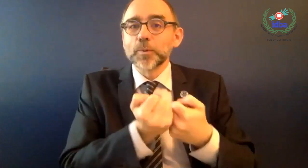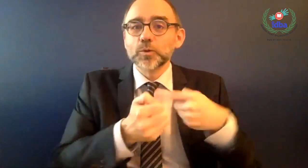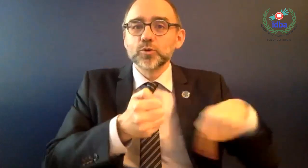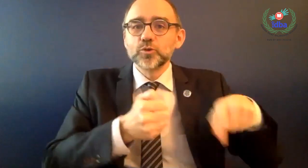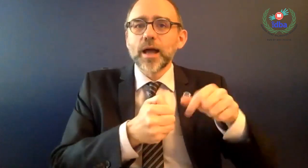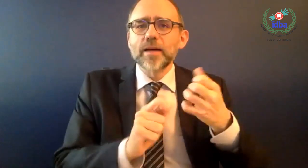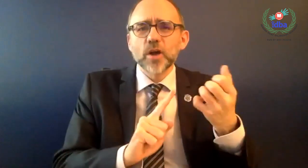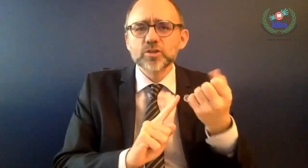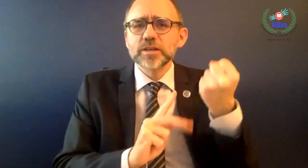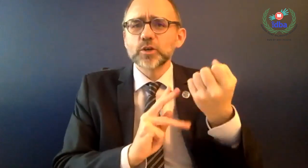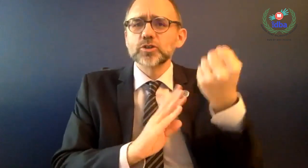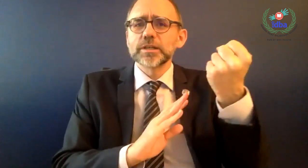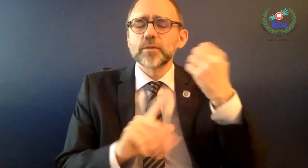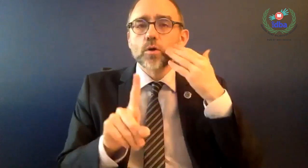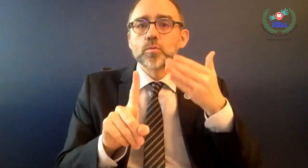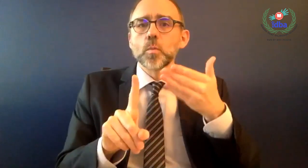community, and also I support them to achieve